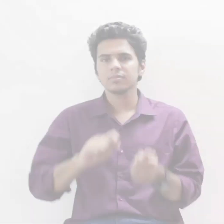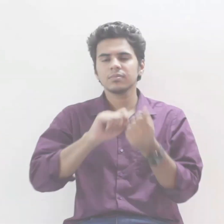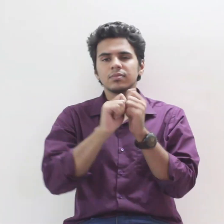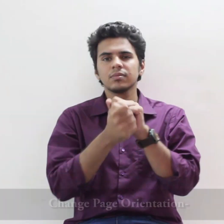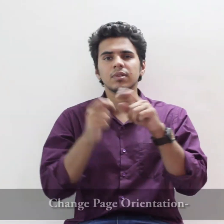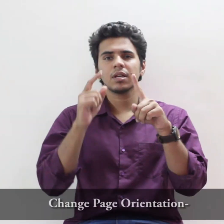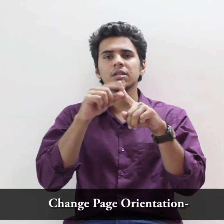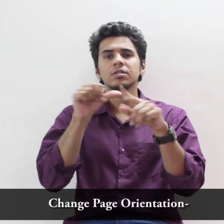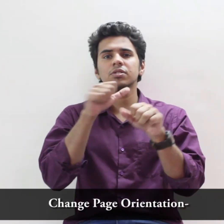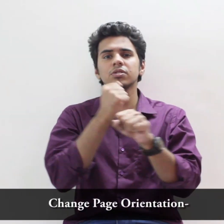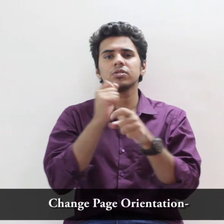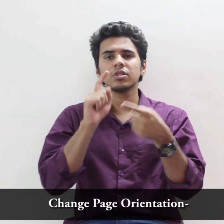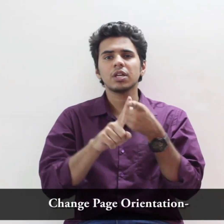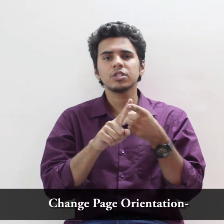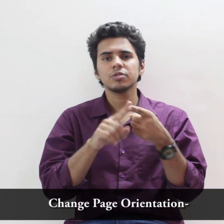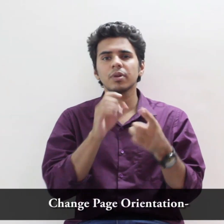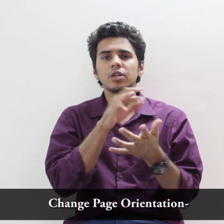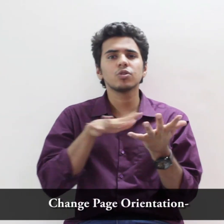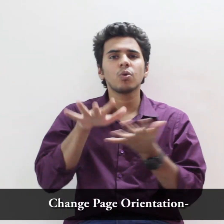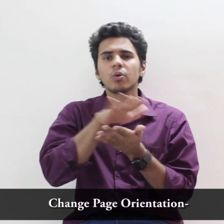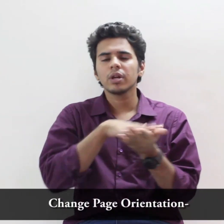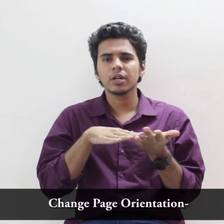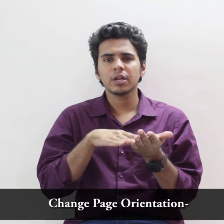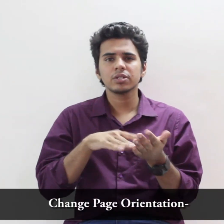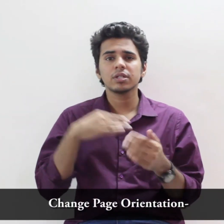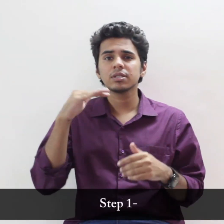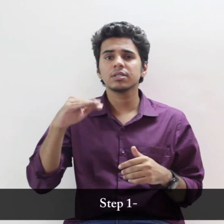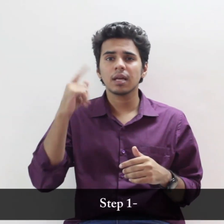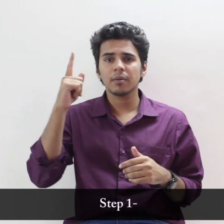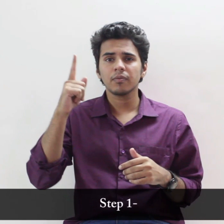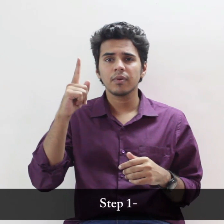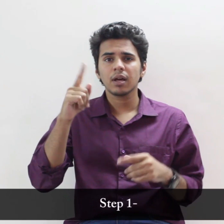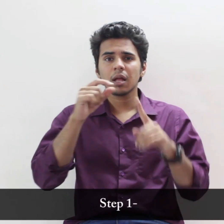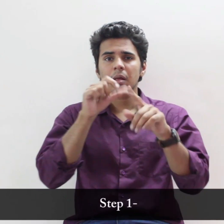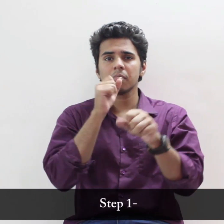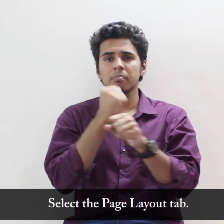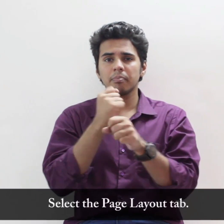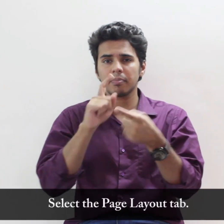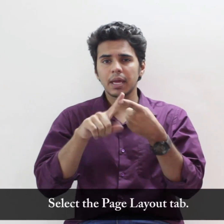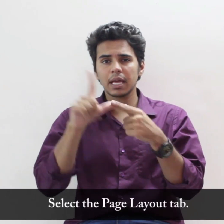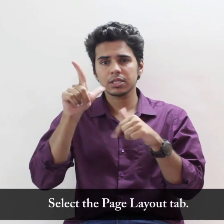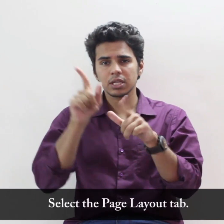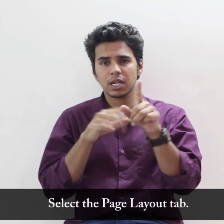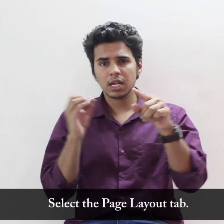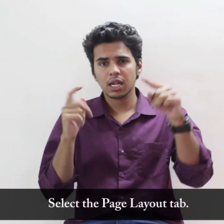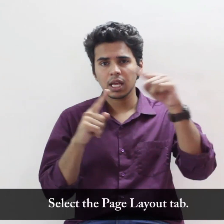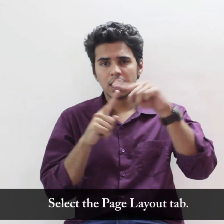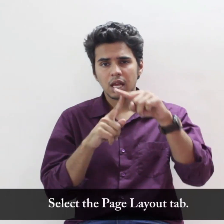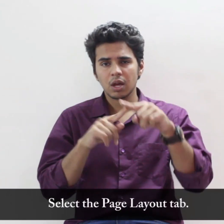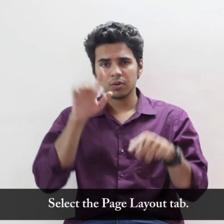Change page orientation. Step 1. Select the Page Layout tab. Step